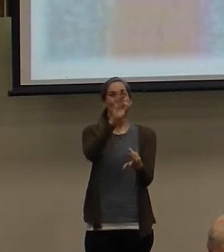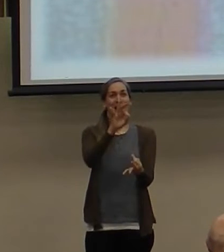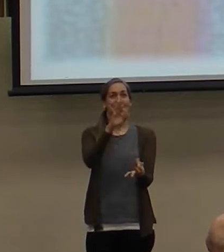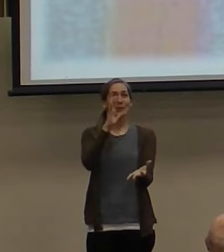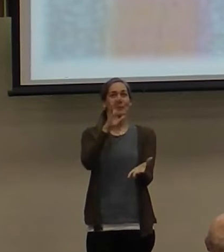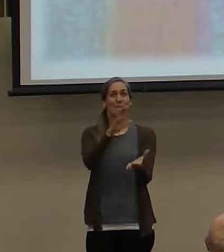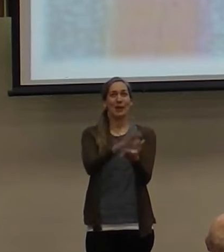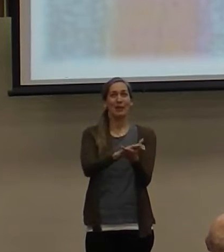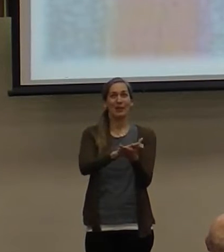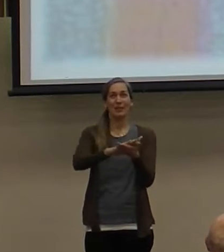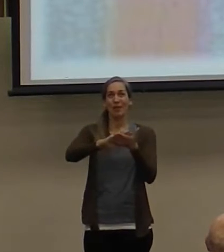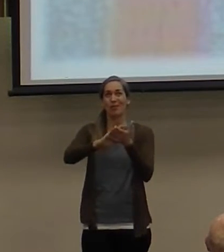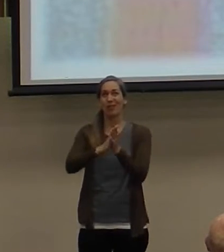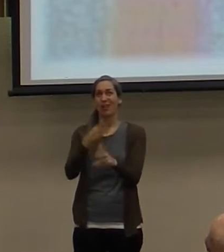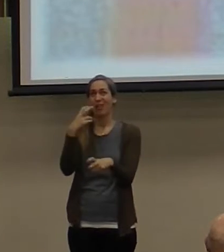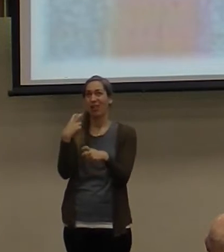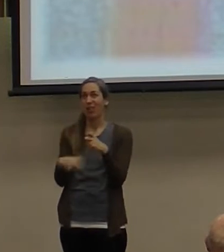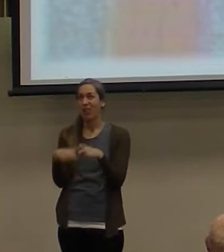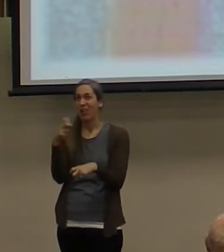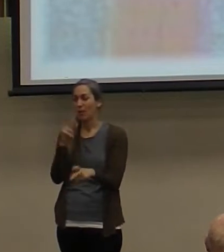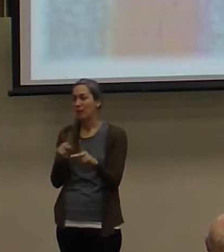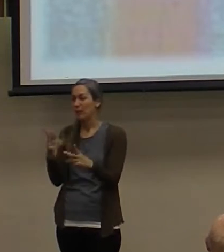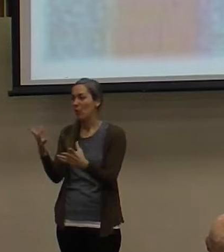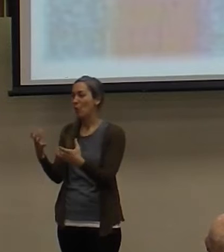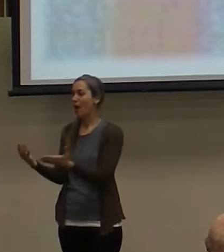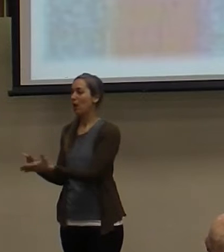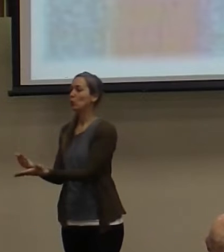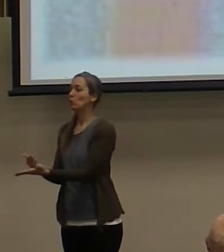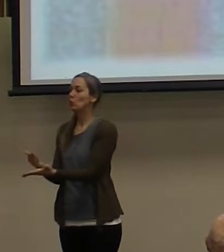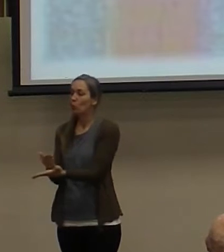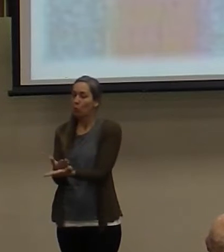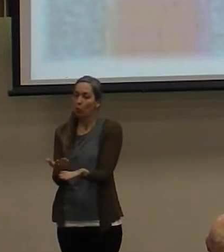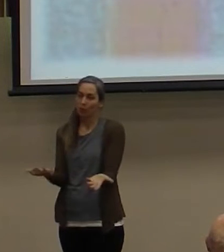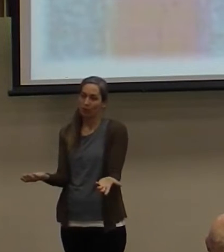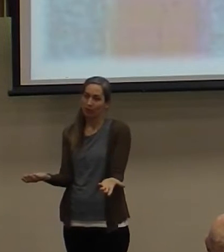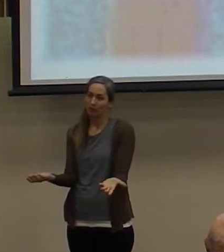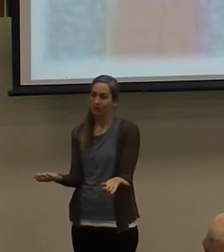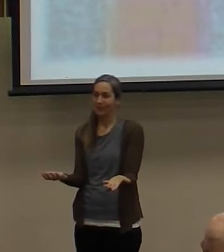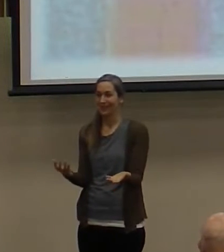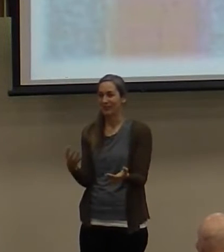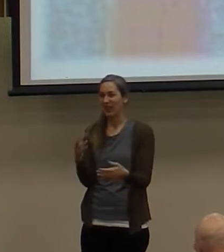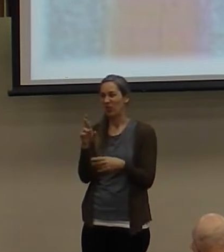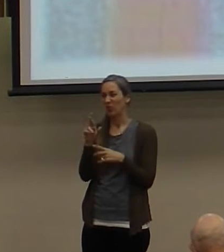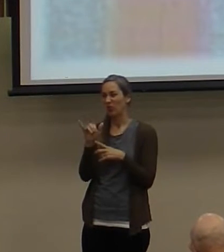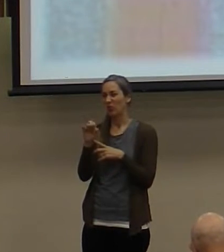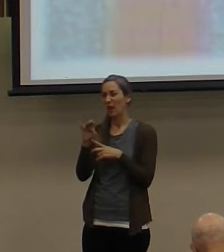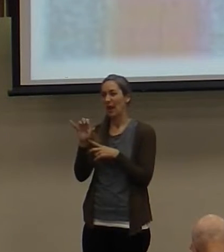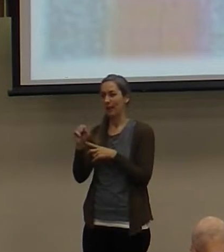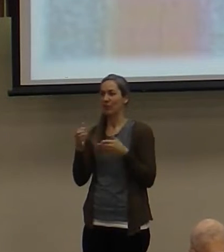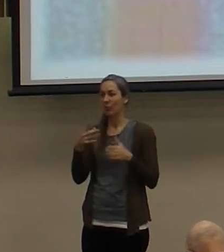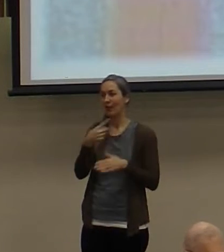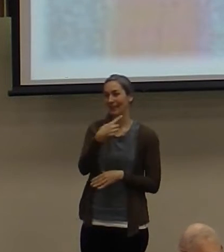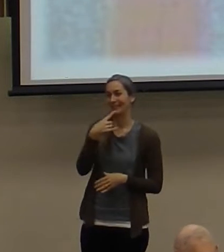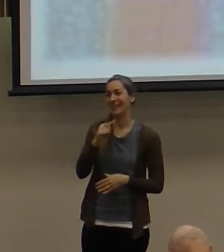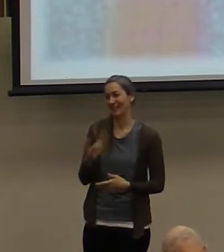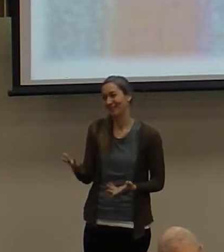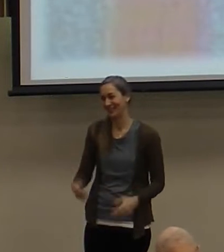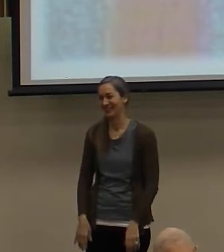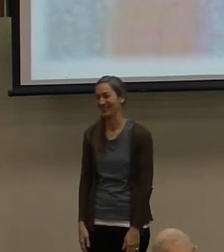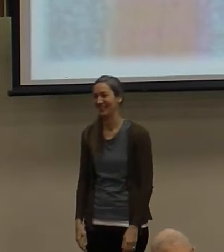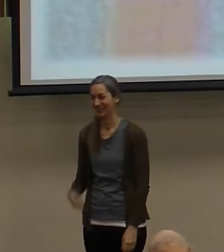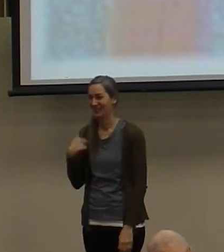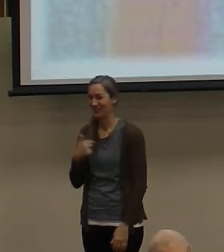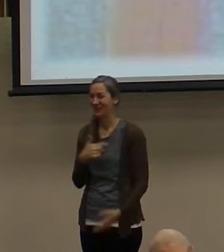can I have a new deal? Right? And so that's the thing that we want to think about for a few